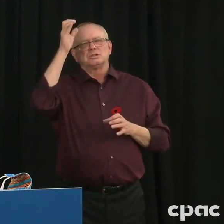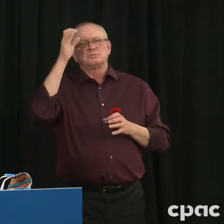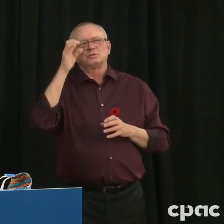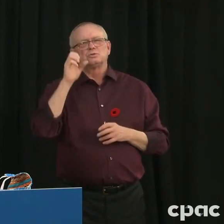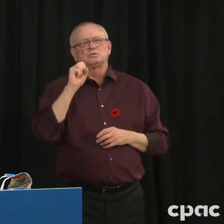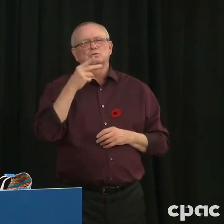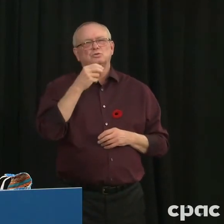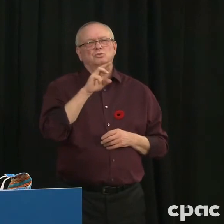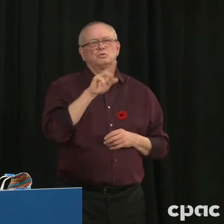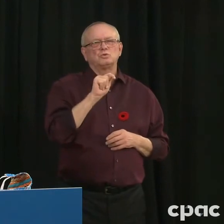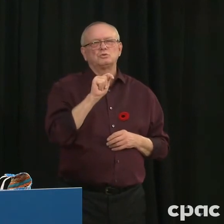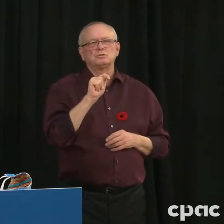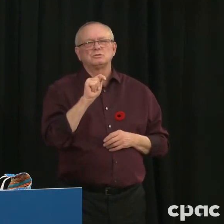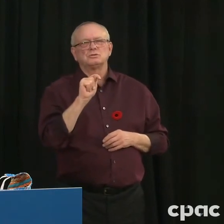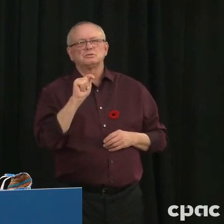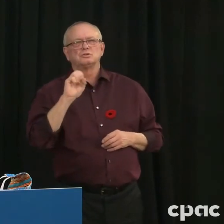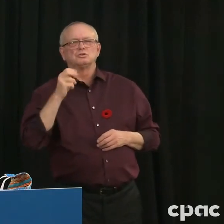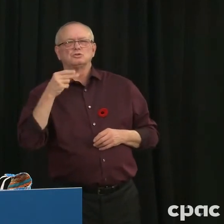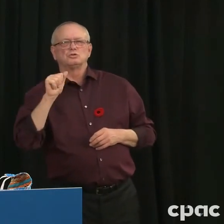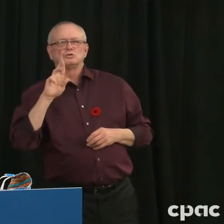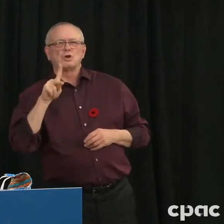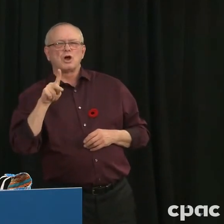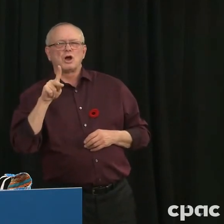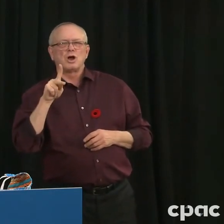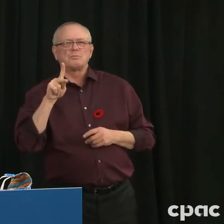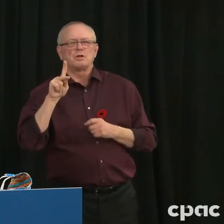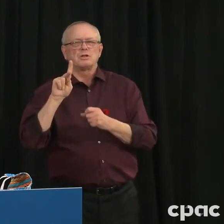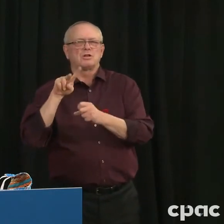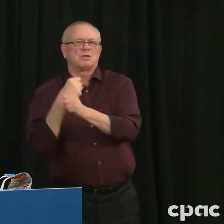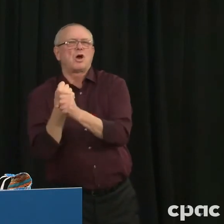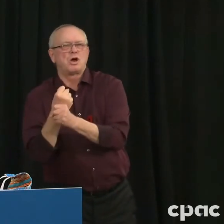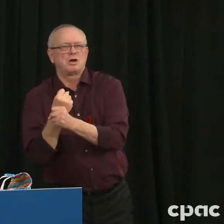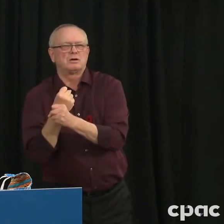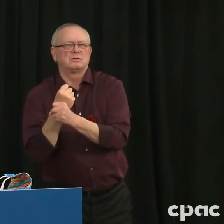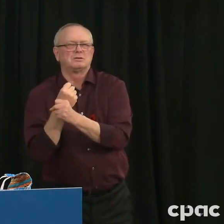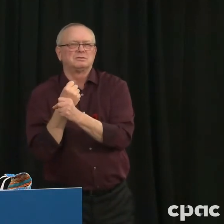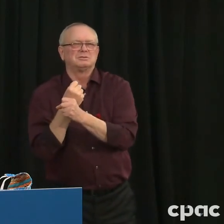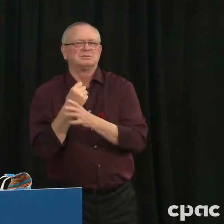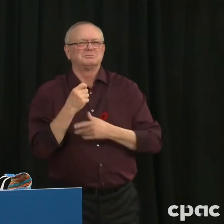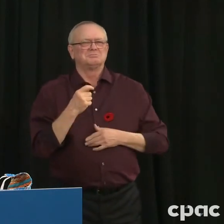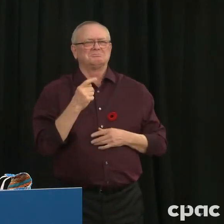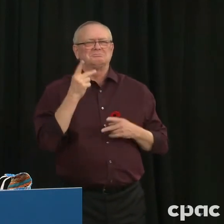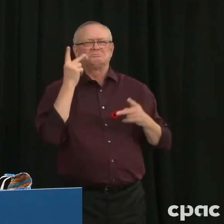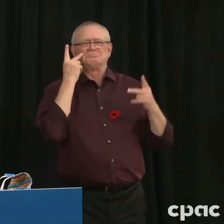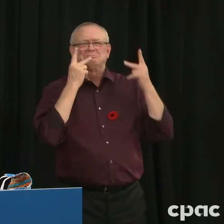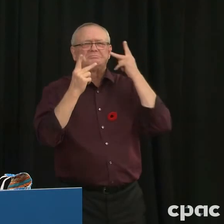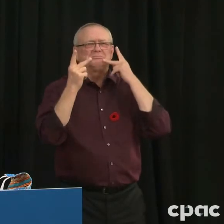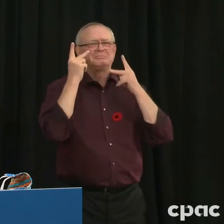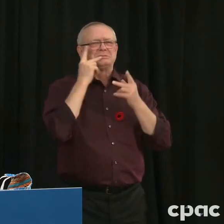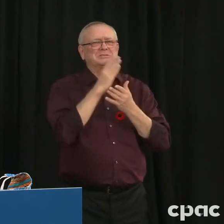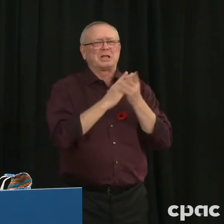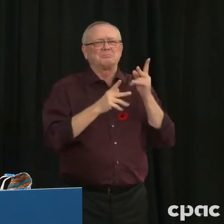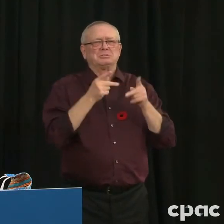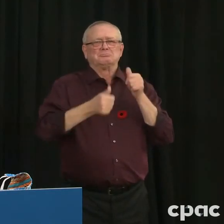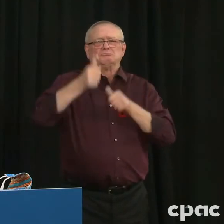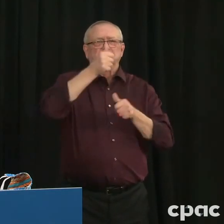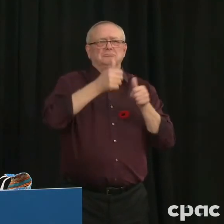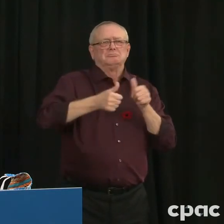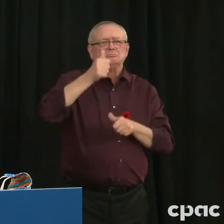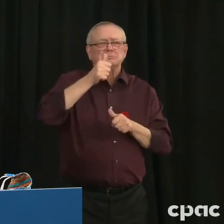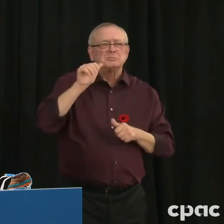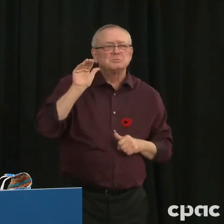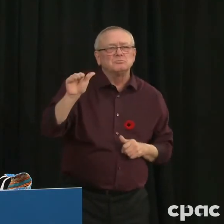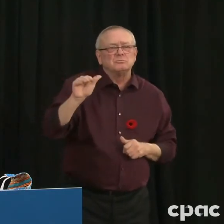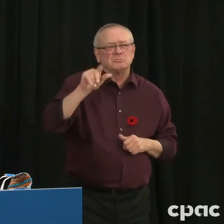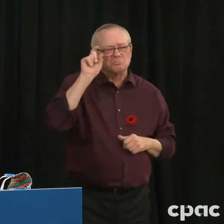ER physicians in Alberta sent a letter, I think today, calling for this type of measure to bring cases under control. Can you